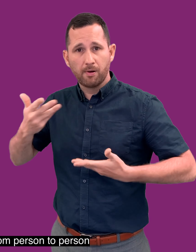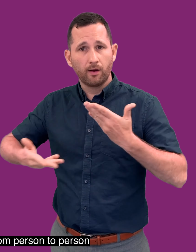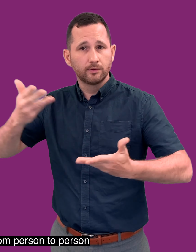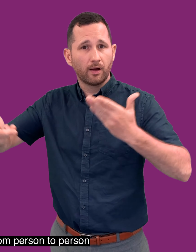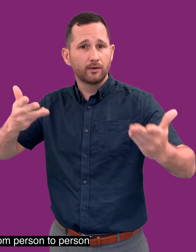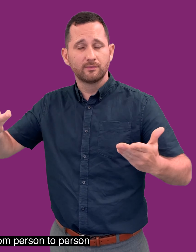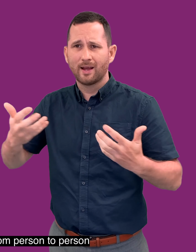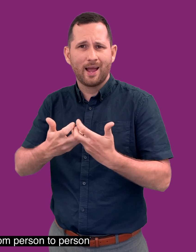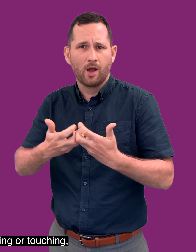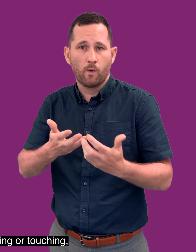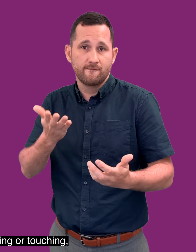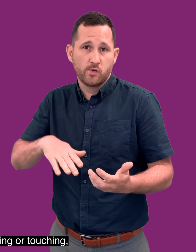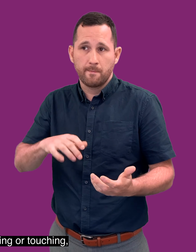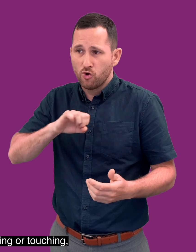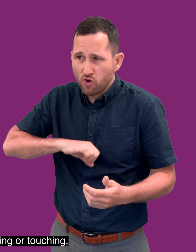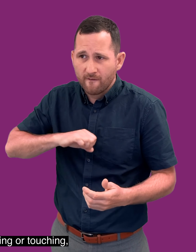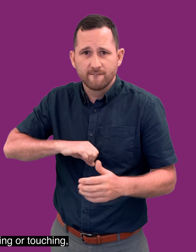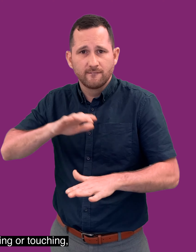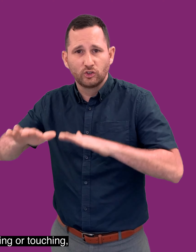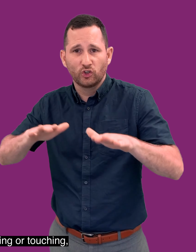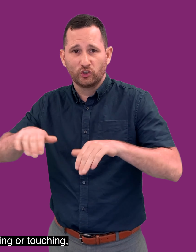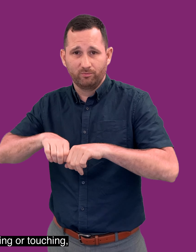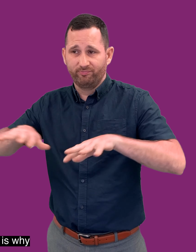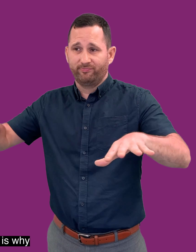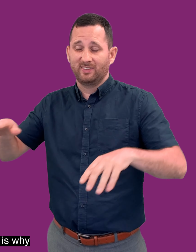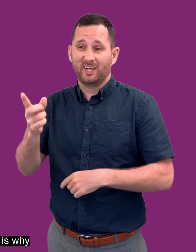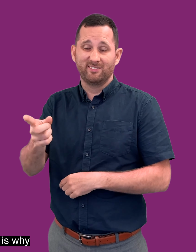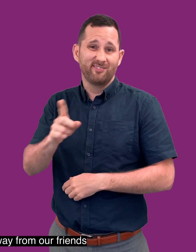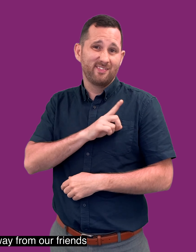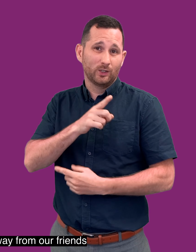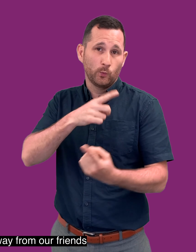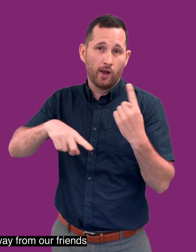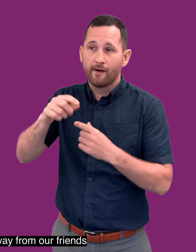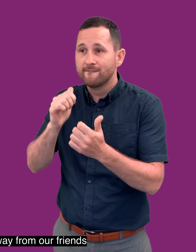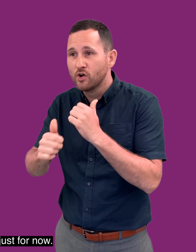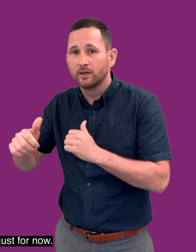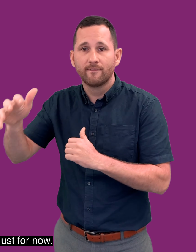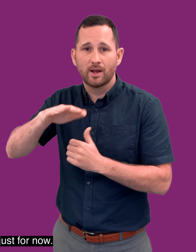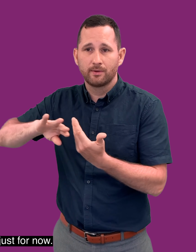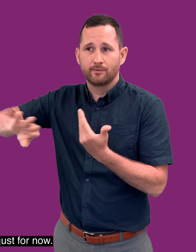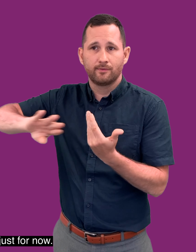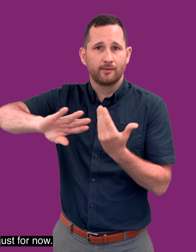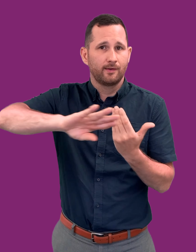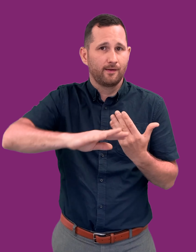to person through coughing or touching, which is why we have to stay away from our friends and family just for now.